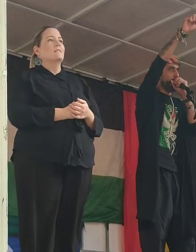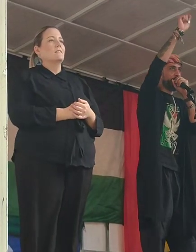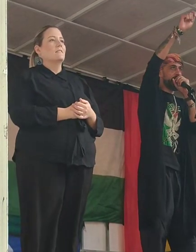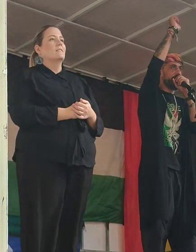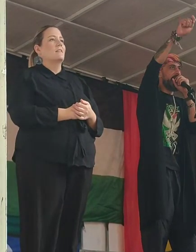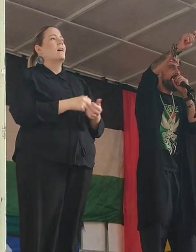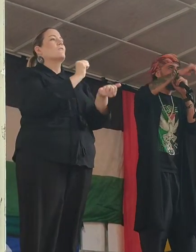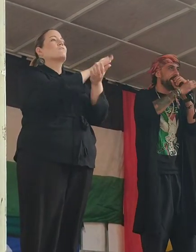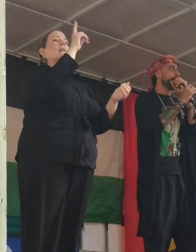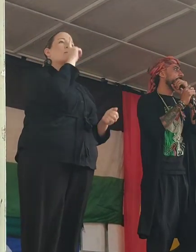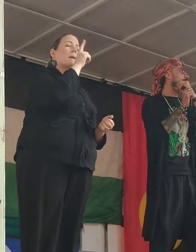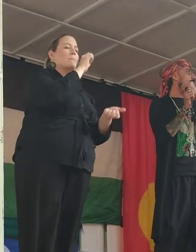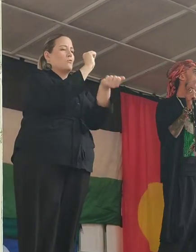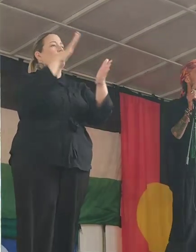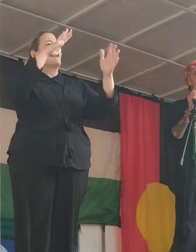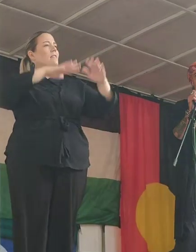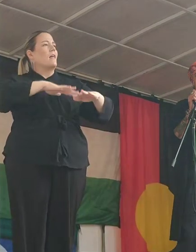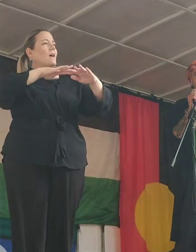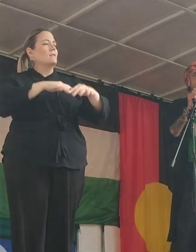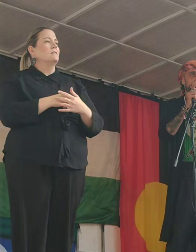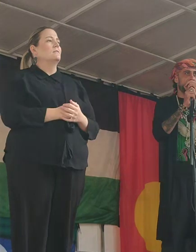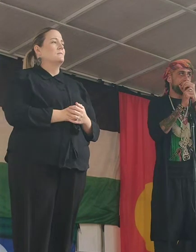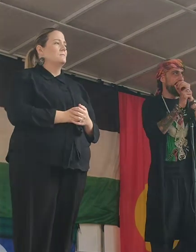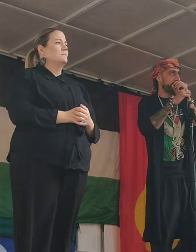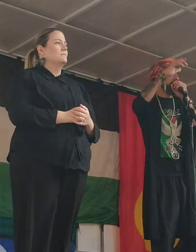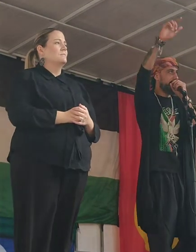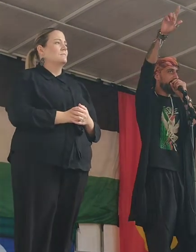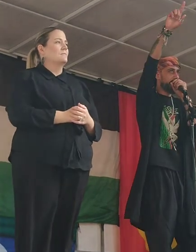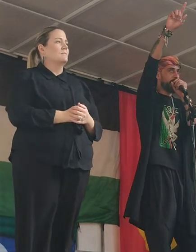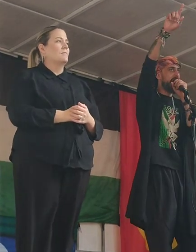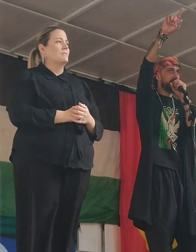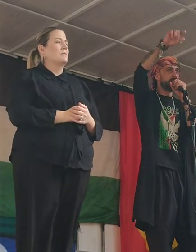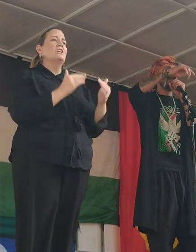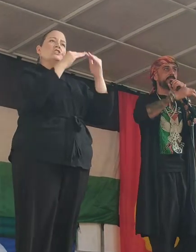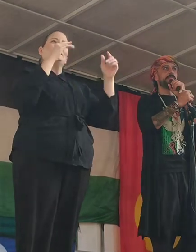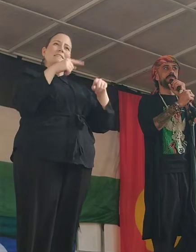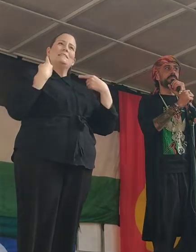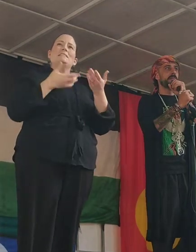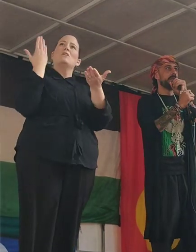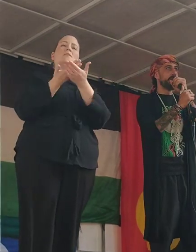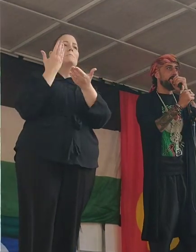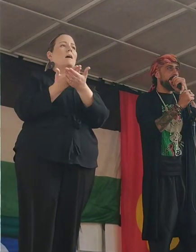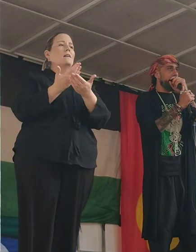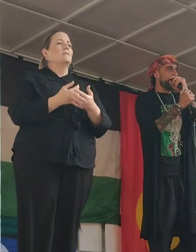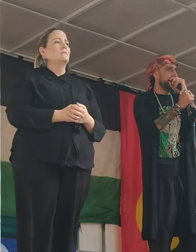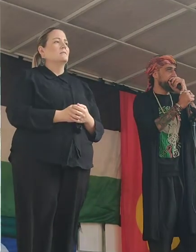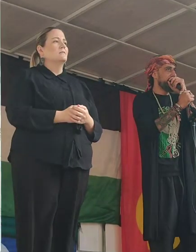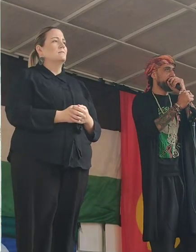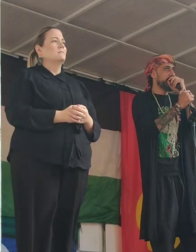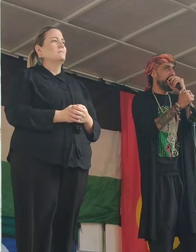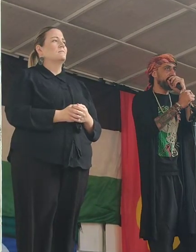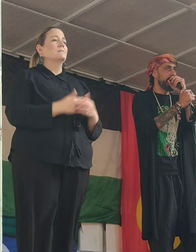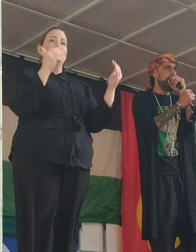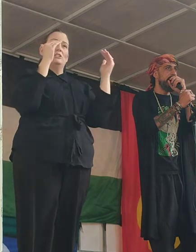people, free the land! Free the people, free the land! Justice is our demand! Justice is our demand! Justice